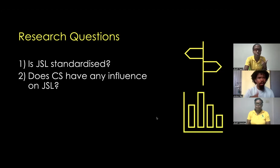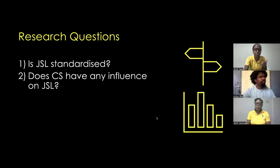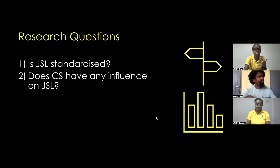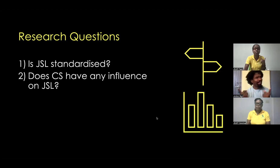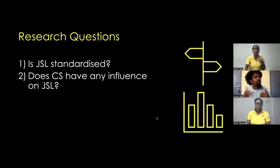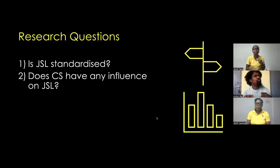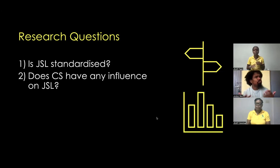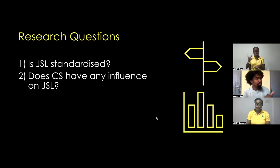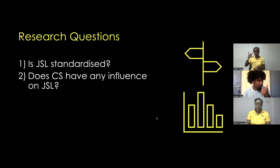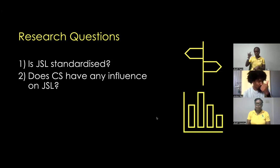Jamaica?